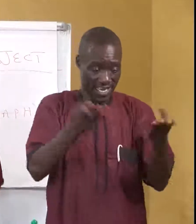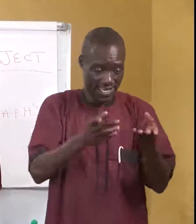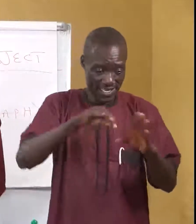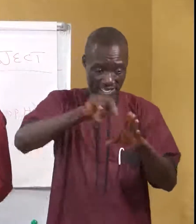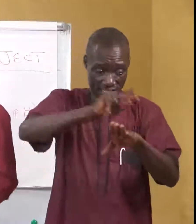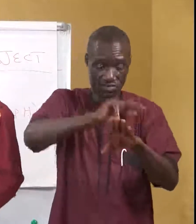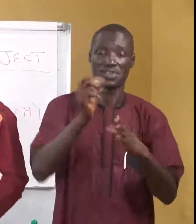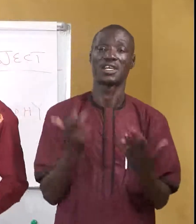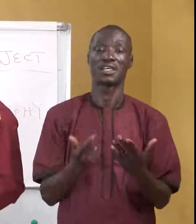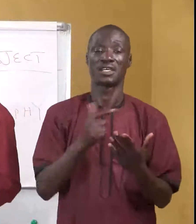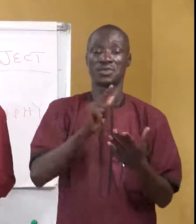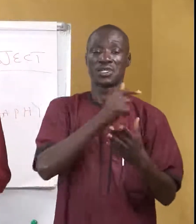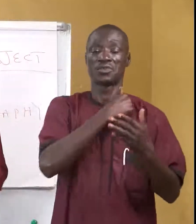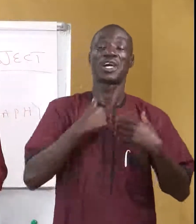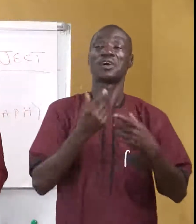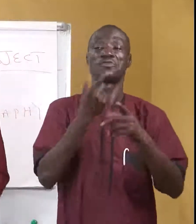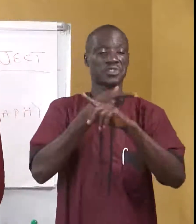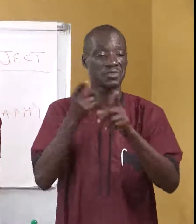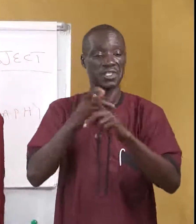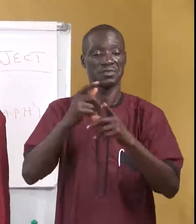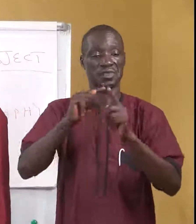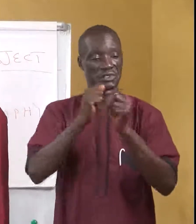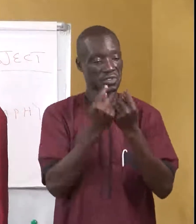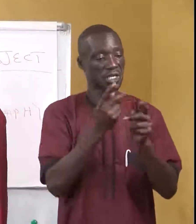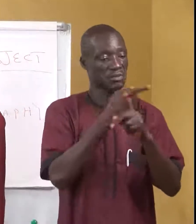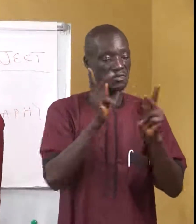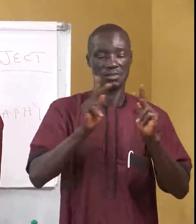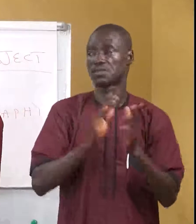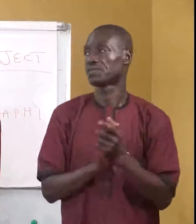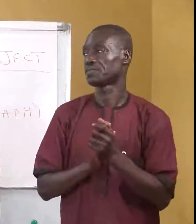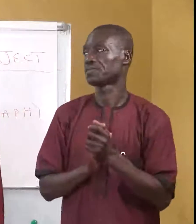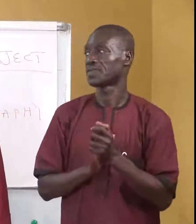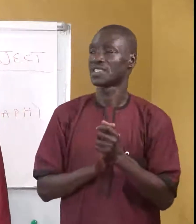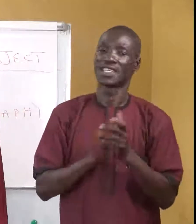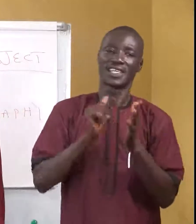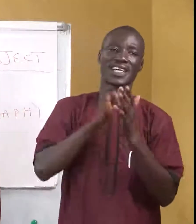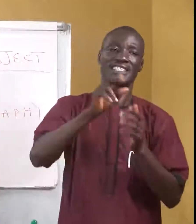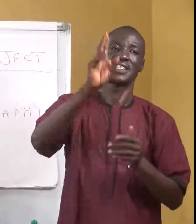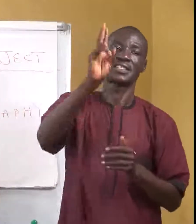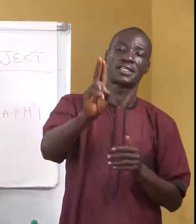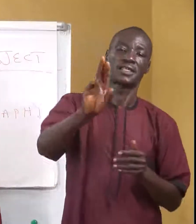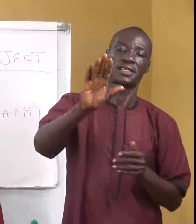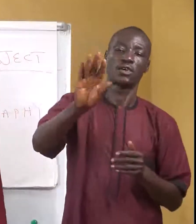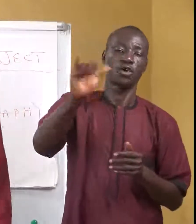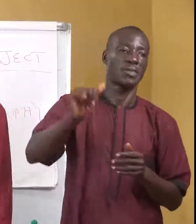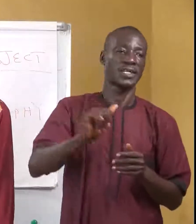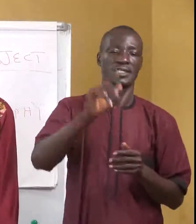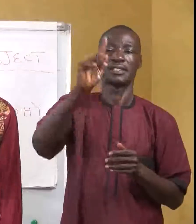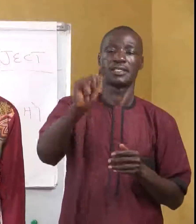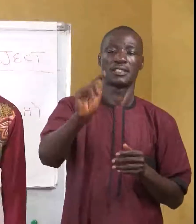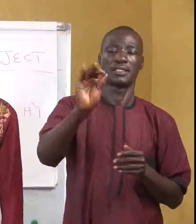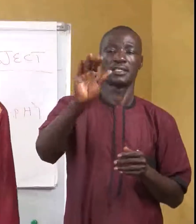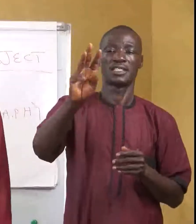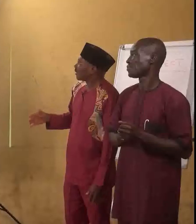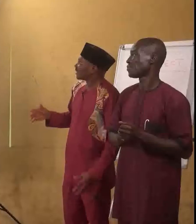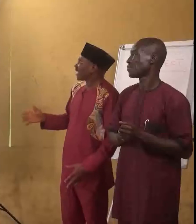background. Now let's quickly, where you have people with different cultural background and different